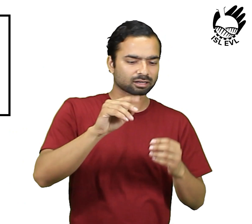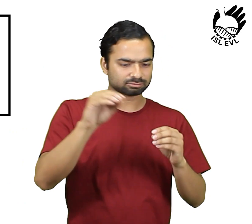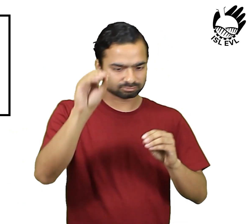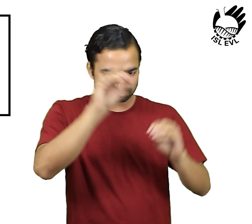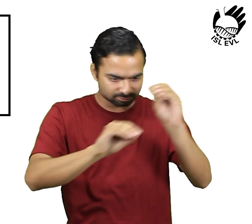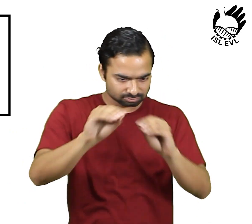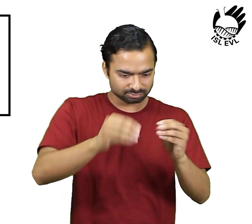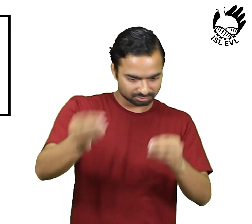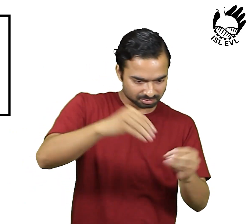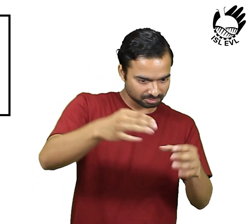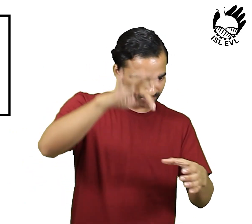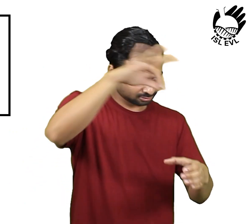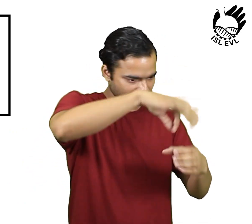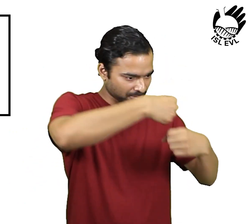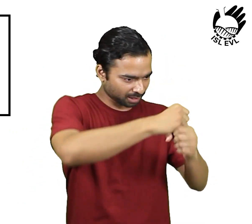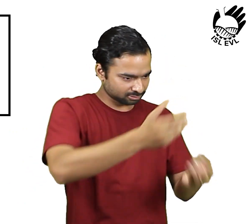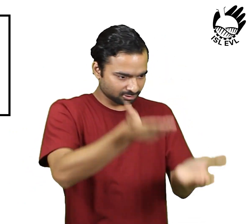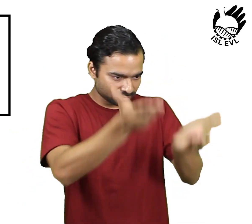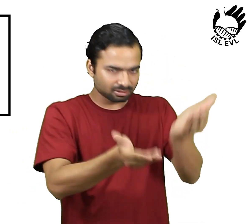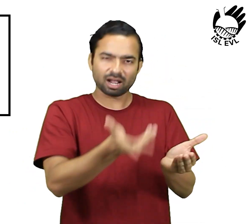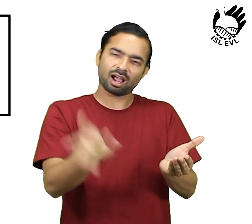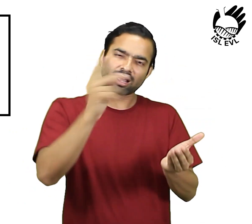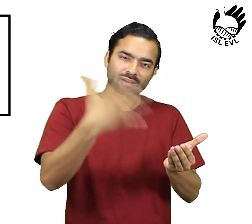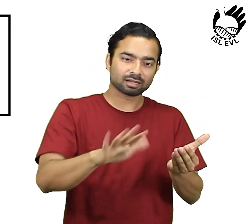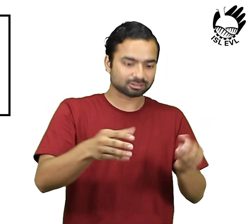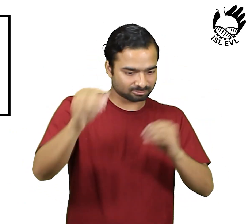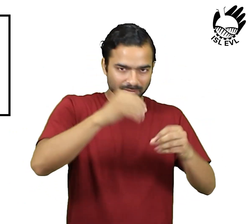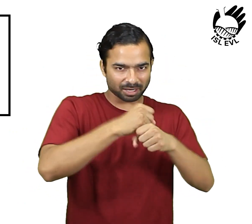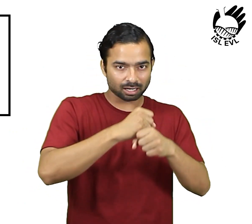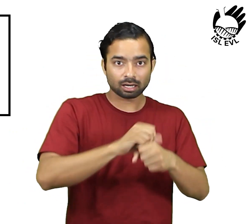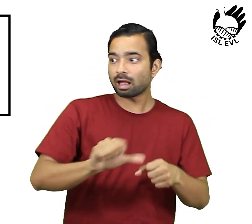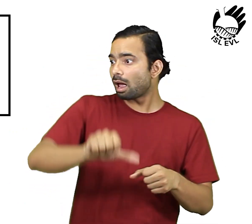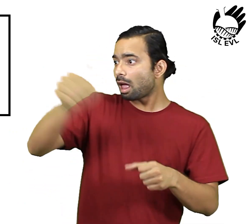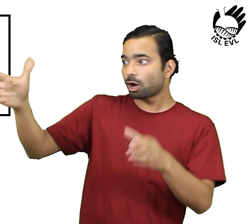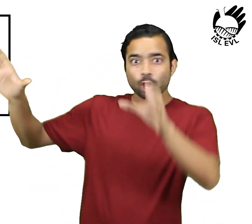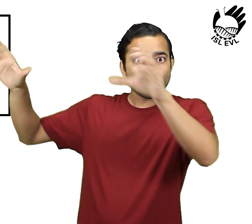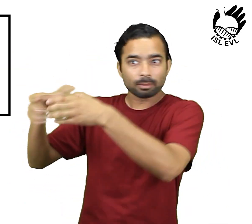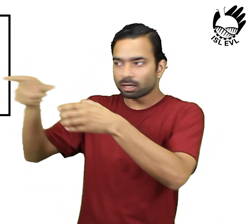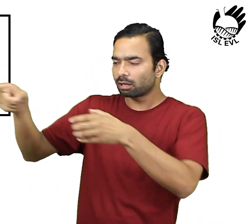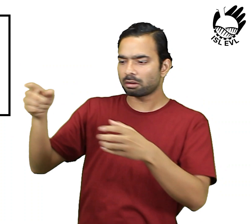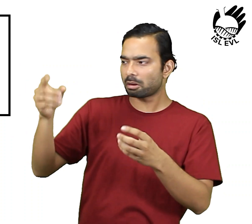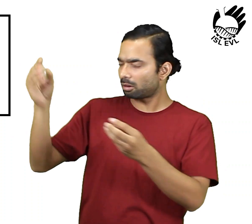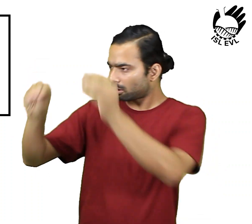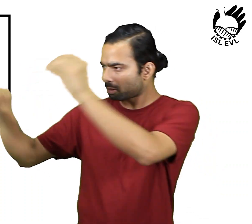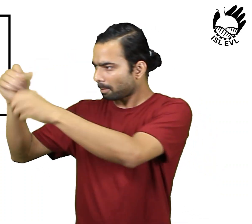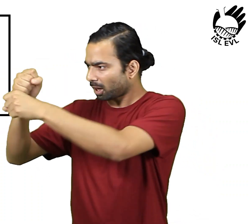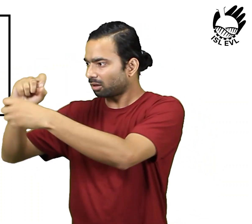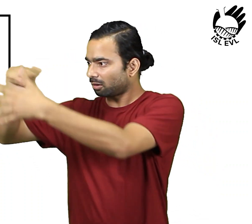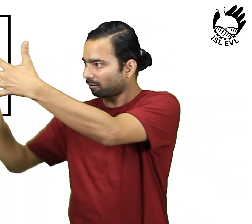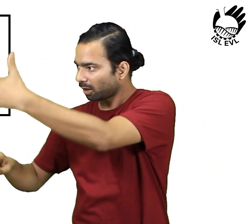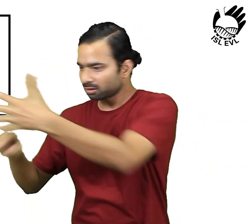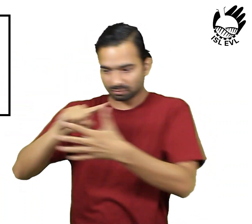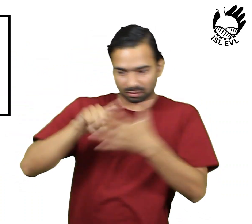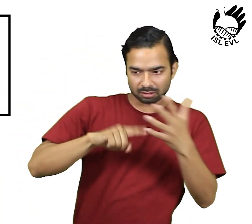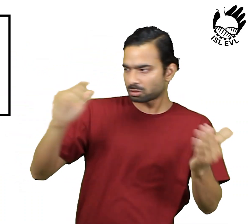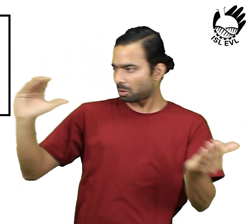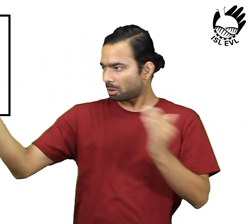To ensure that the data acquired is consistent, repeat the steps 1 through 5 twice or more and compare with